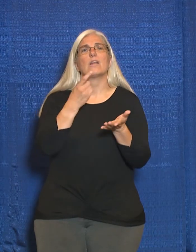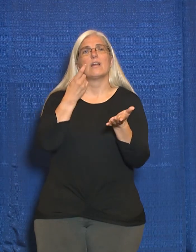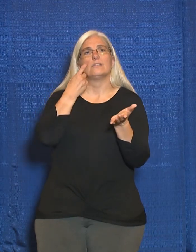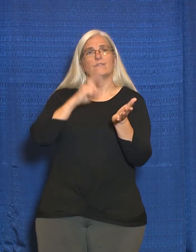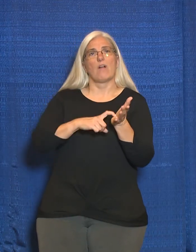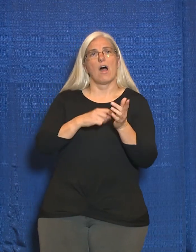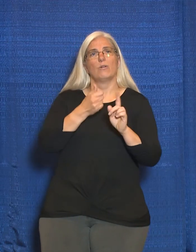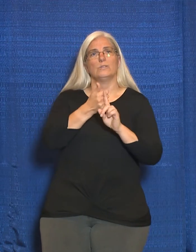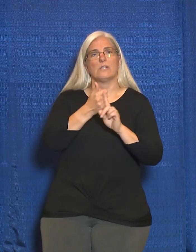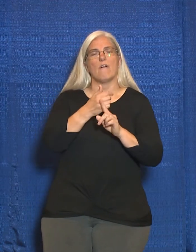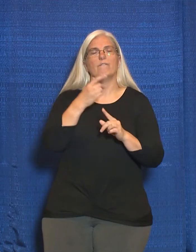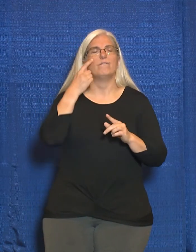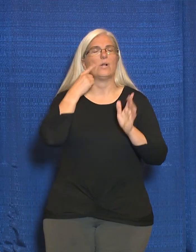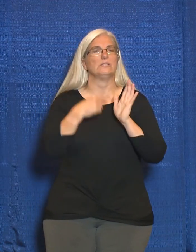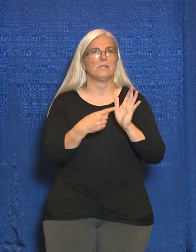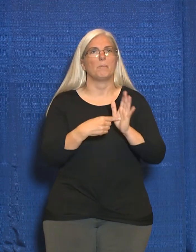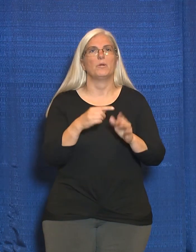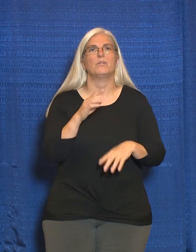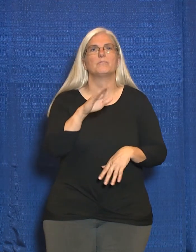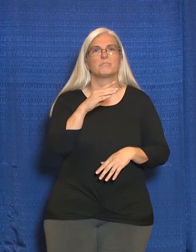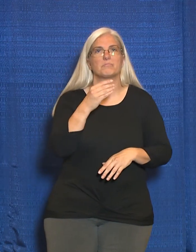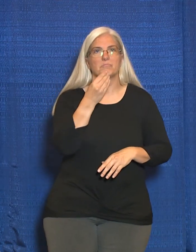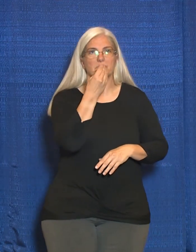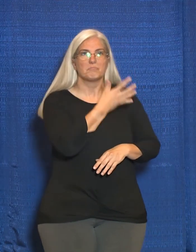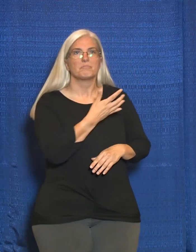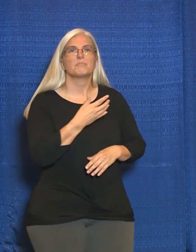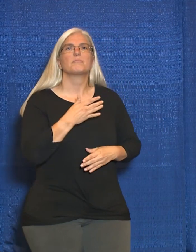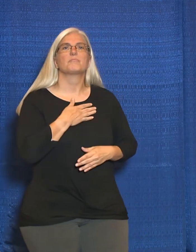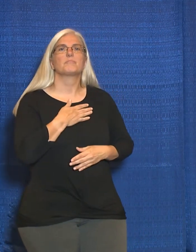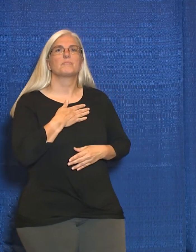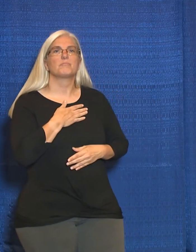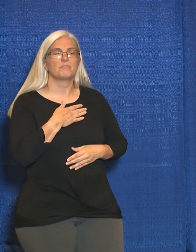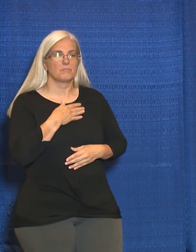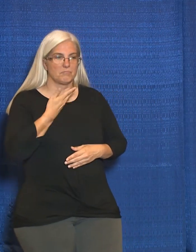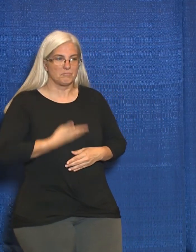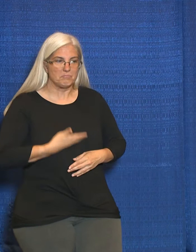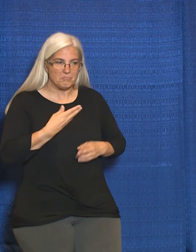Identify yourself and others around you. For example, say, "On